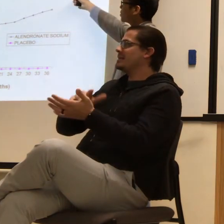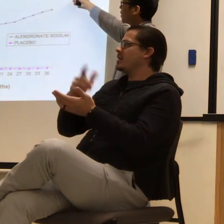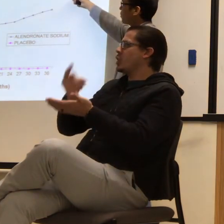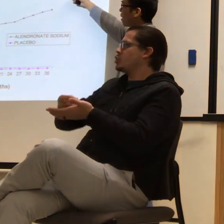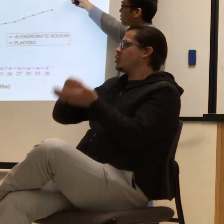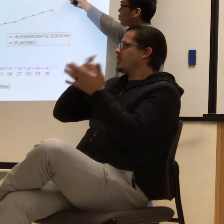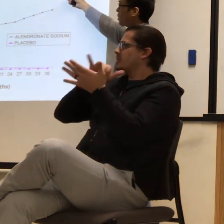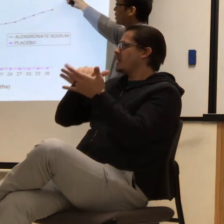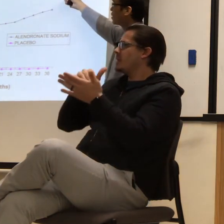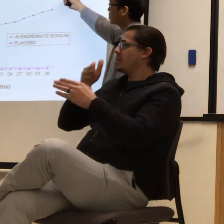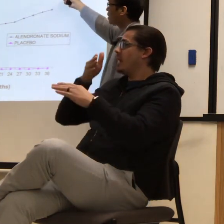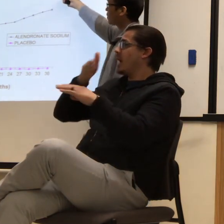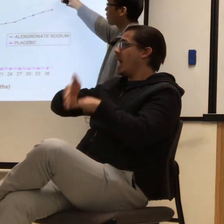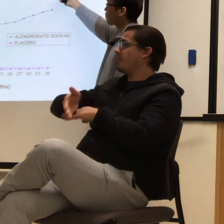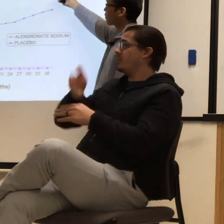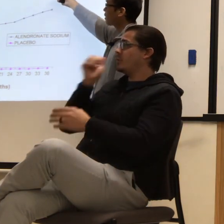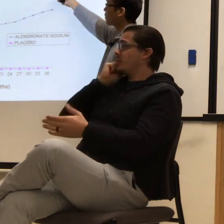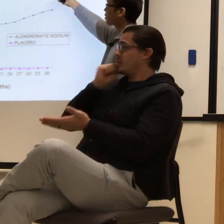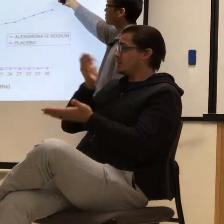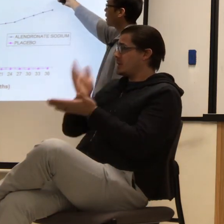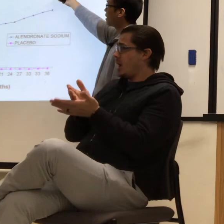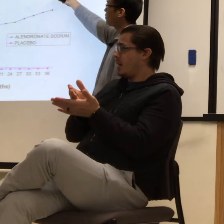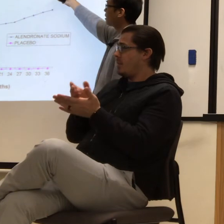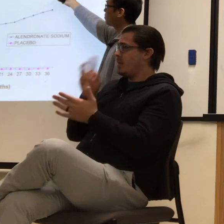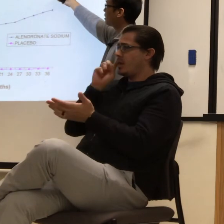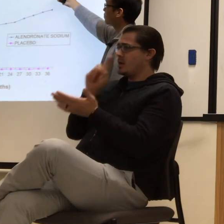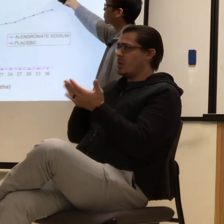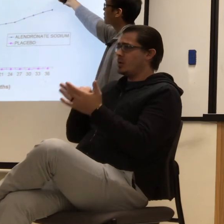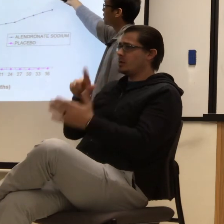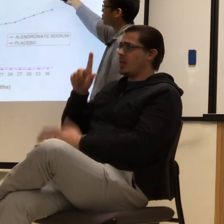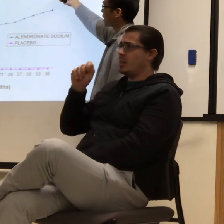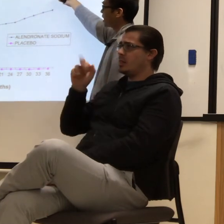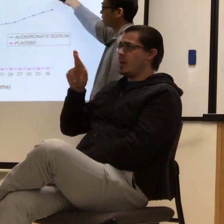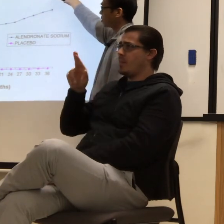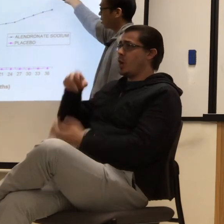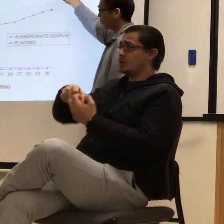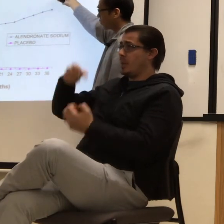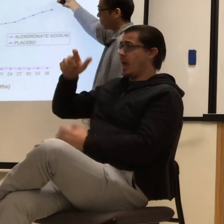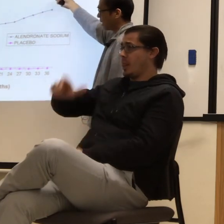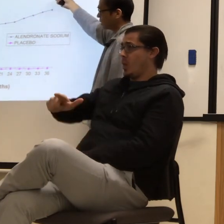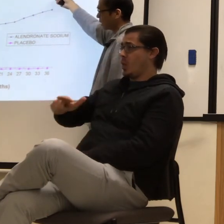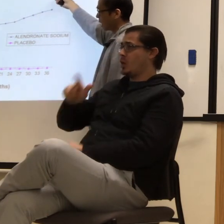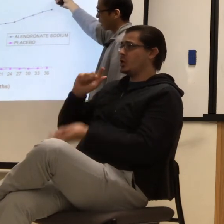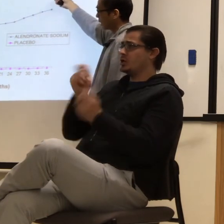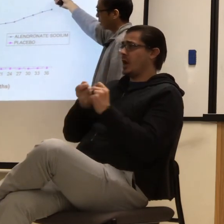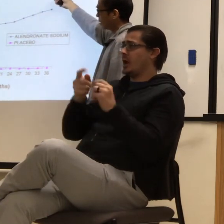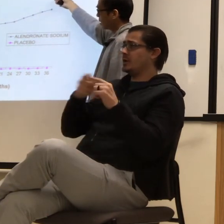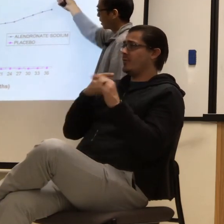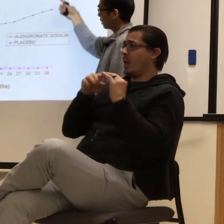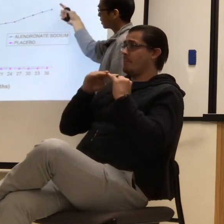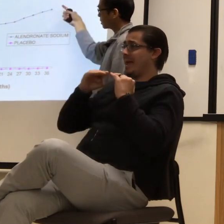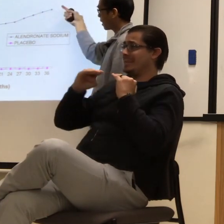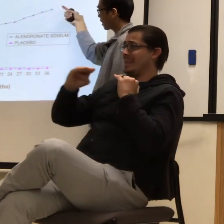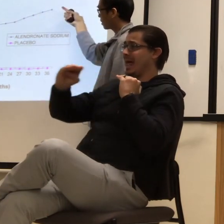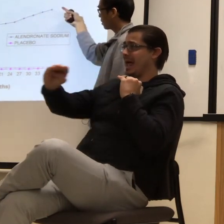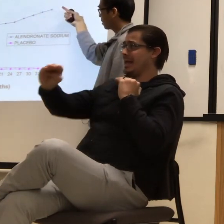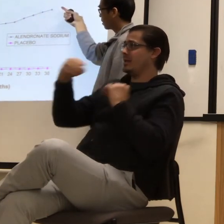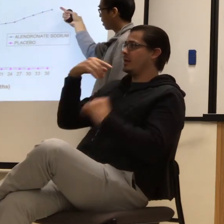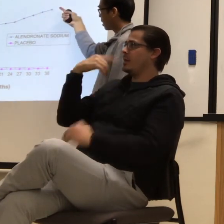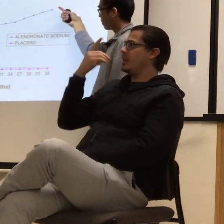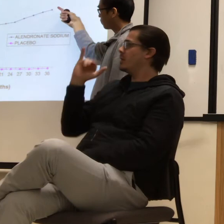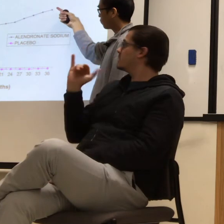studies in postmenopausal women, they looked at their lumbar spine BMD percent change from baseline. And it looks